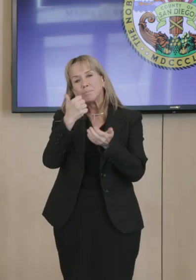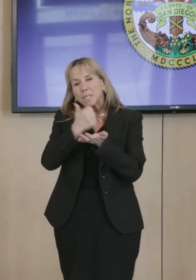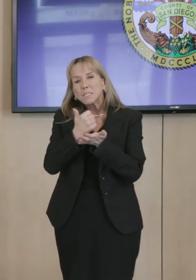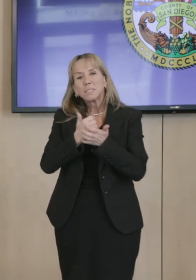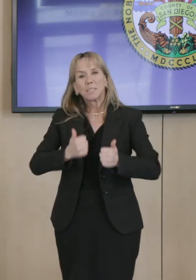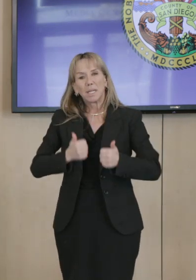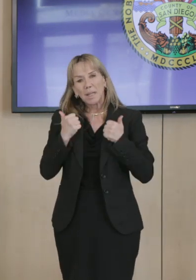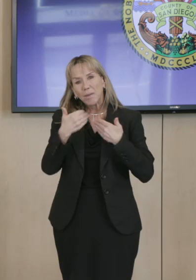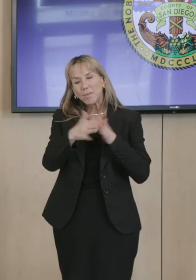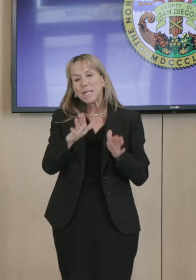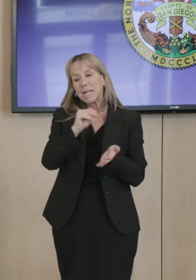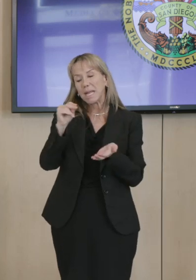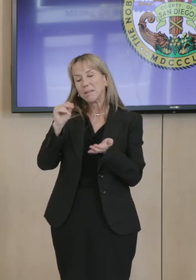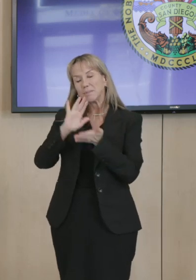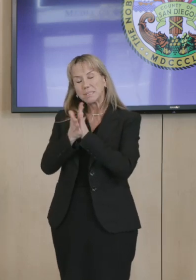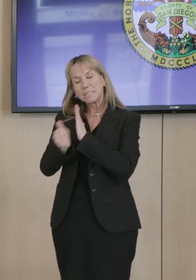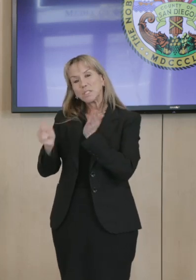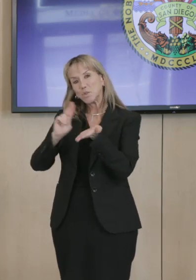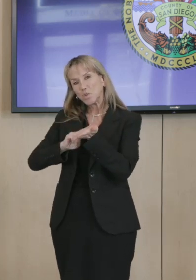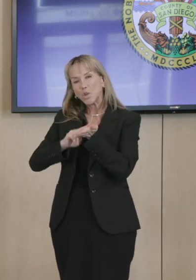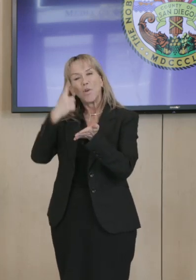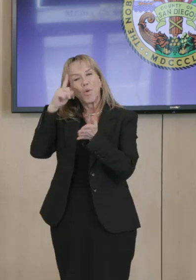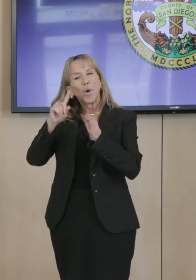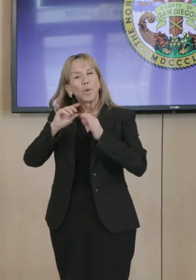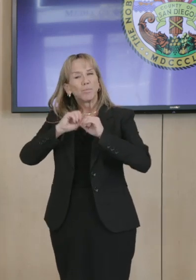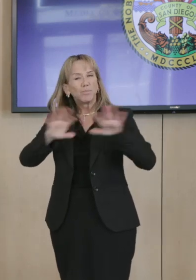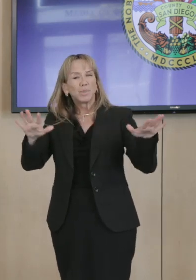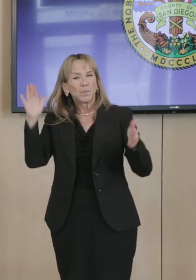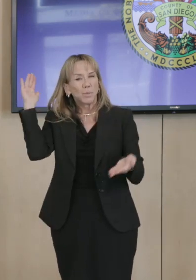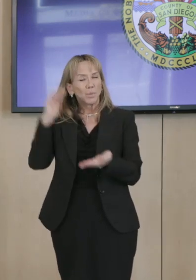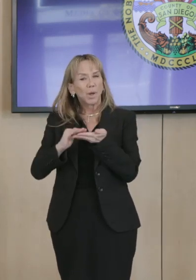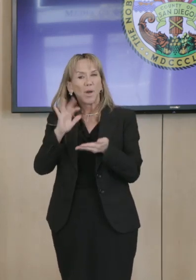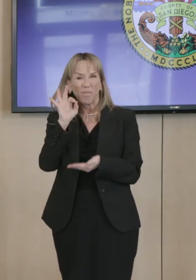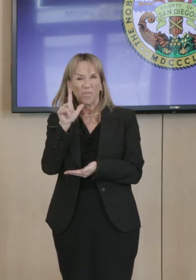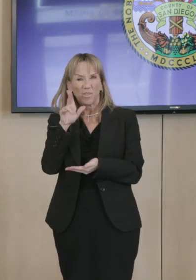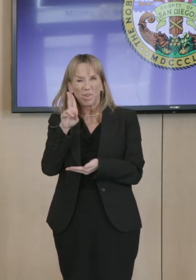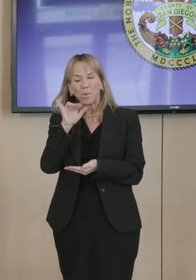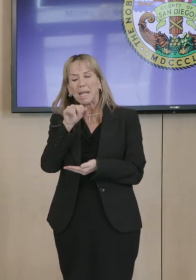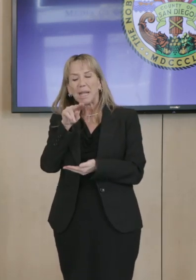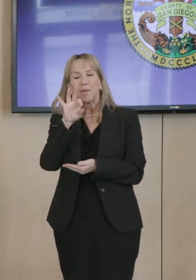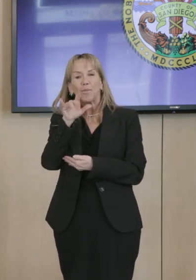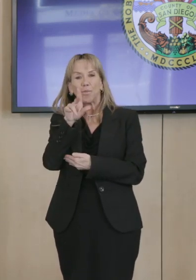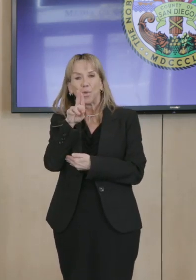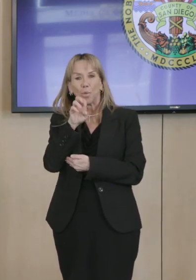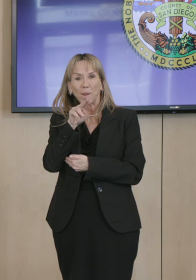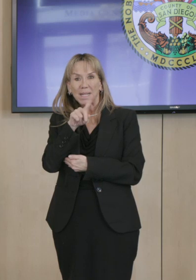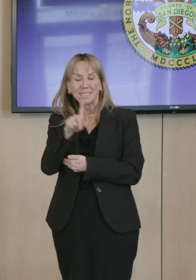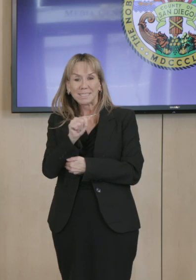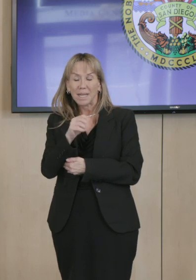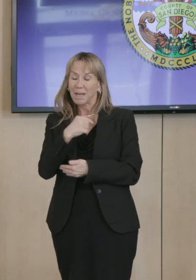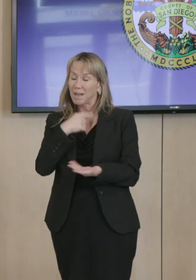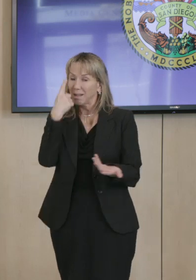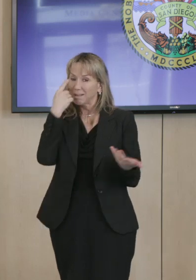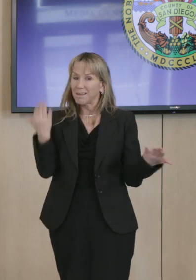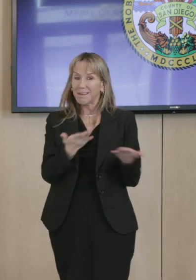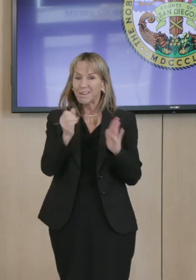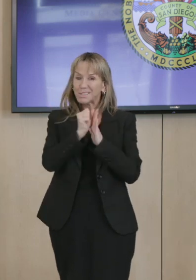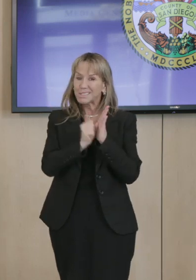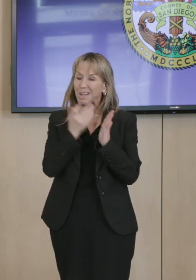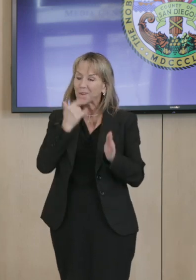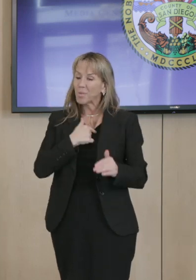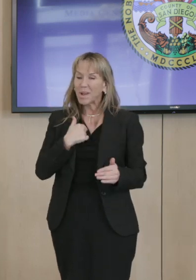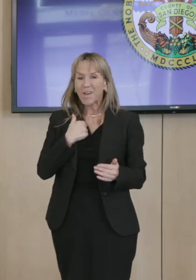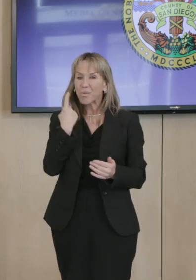facilities on influenza control. In fact, I think we have one of the most innovative programs in the state to be able